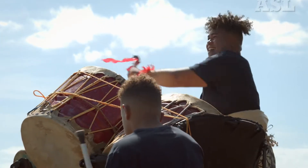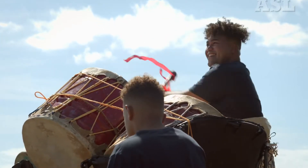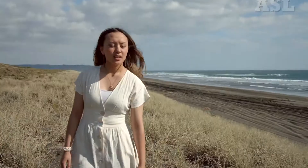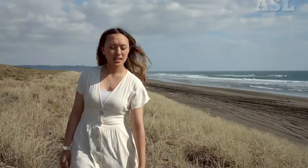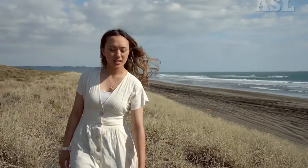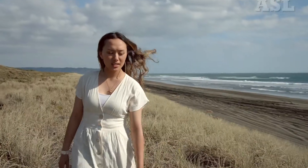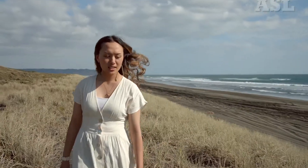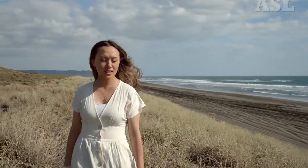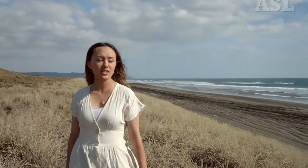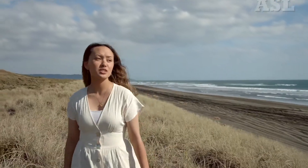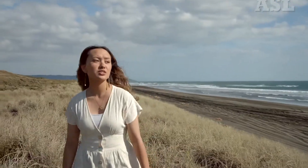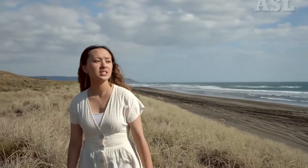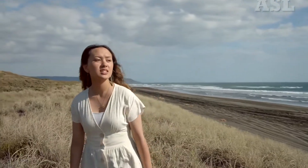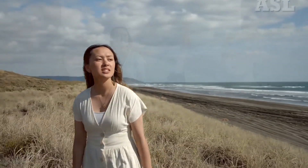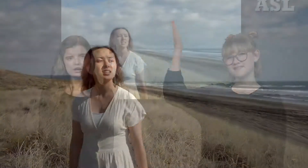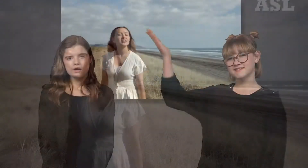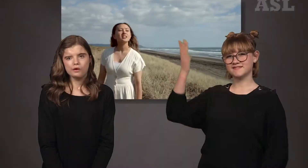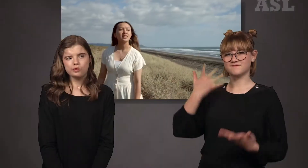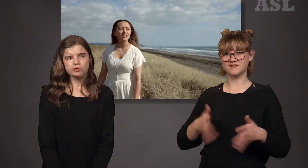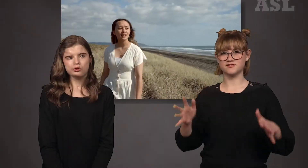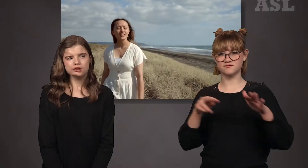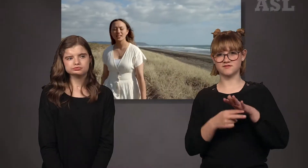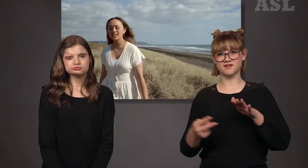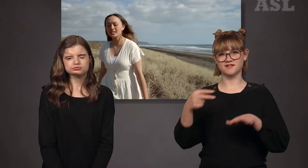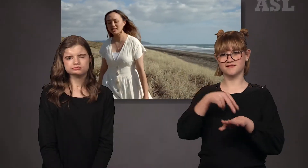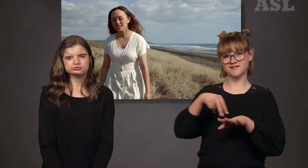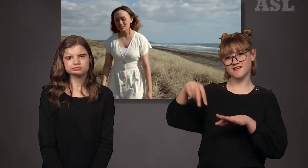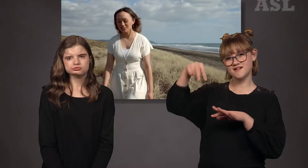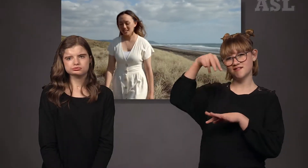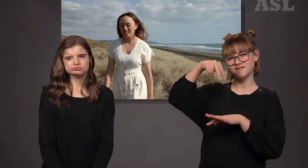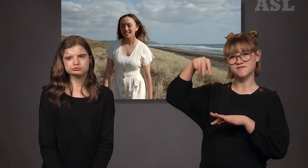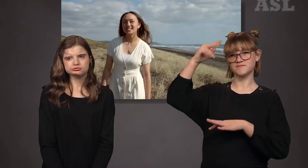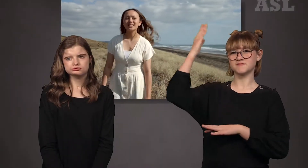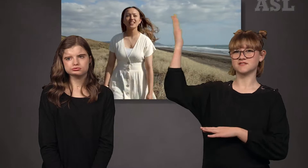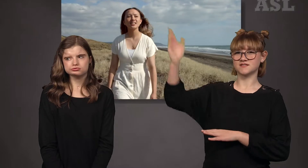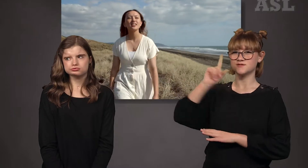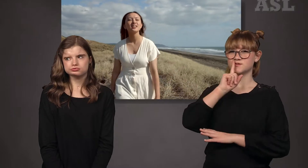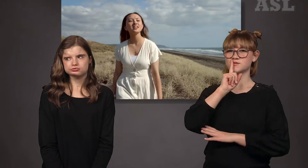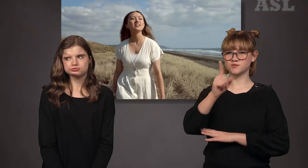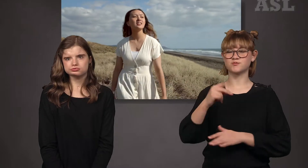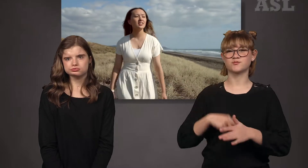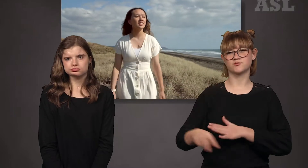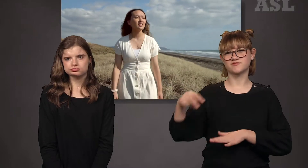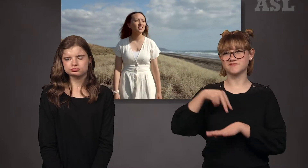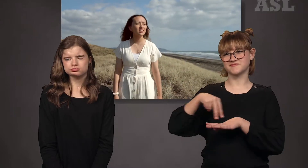He is risen He is risen